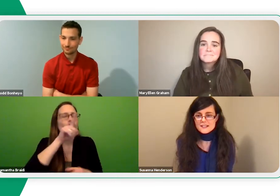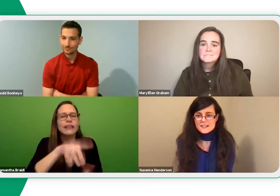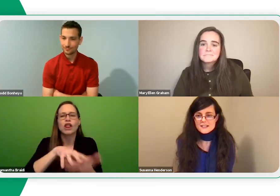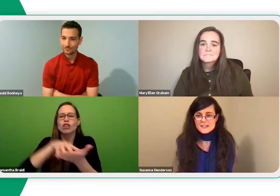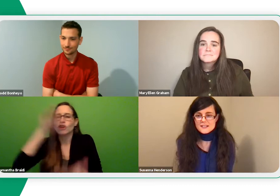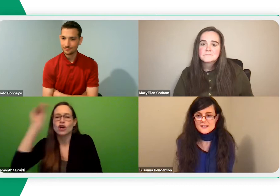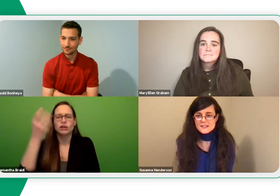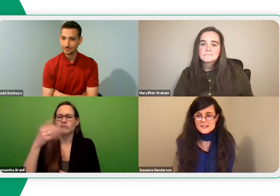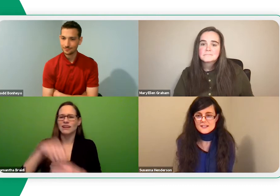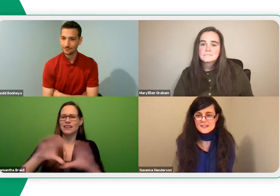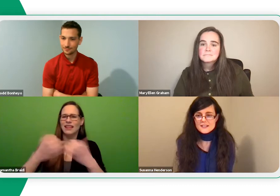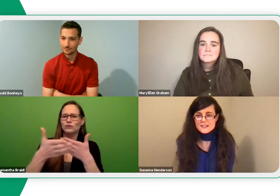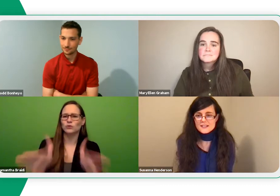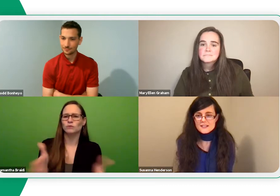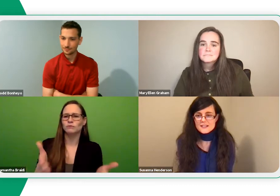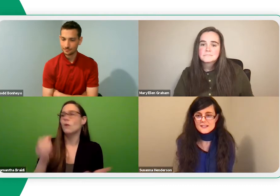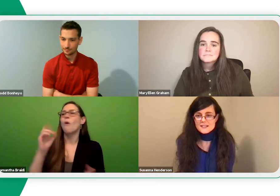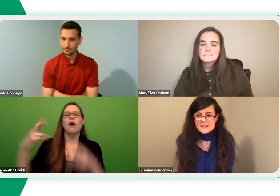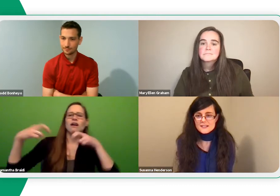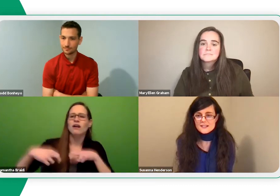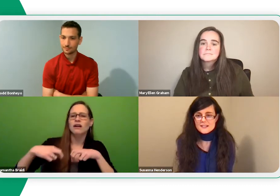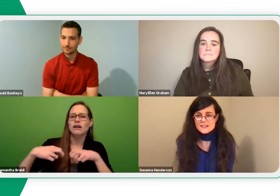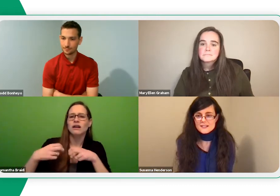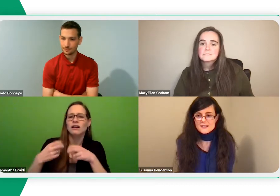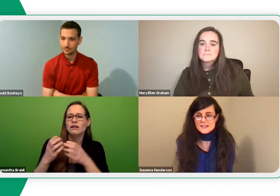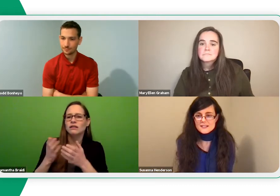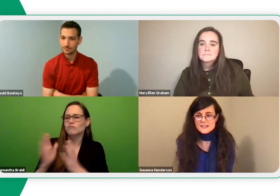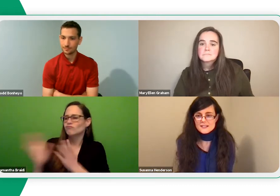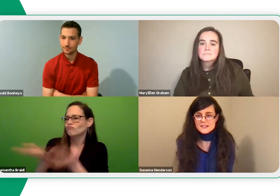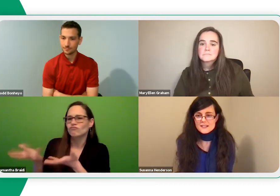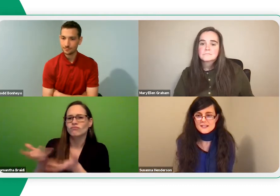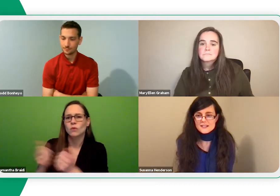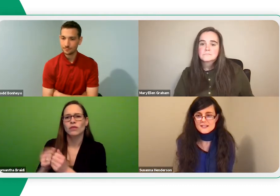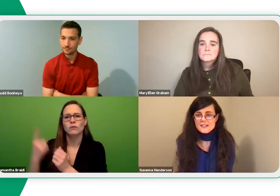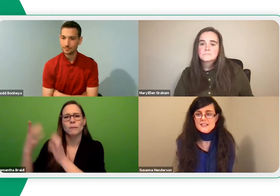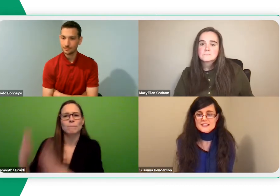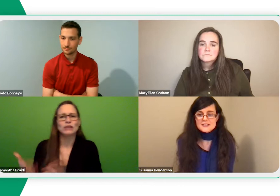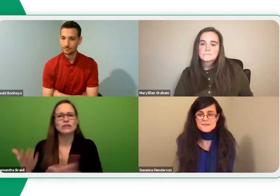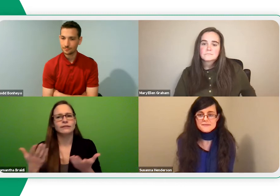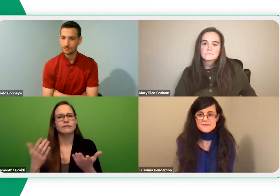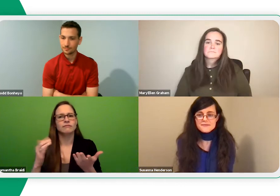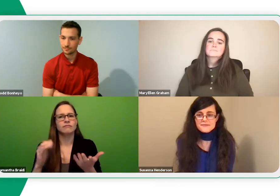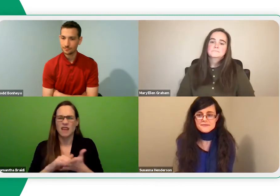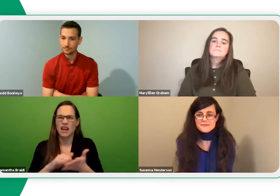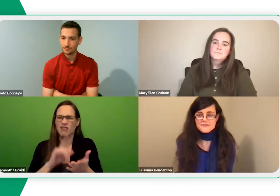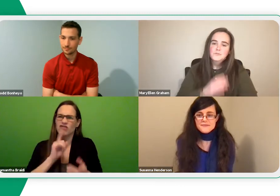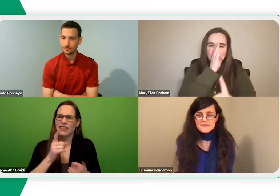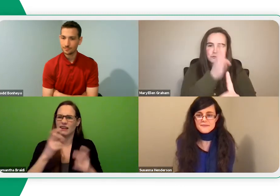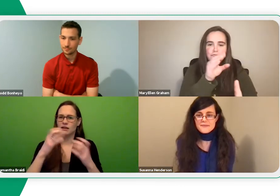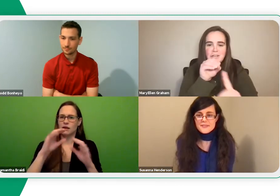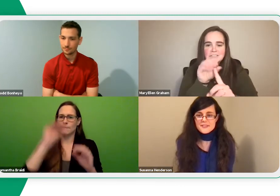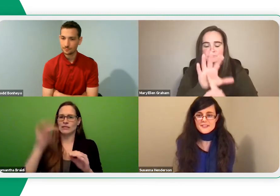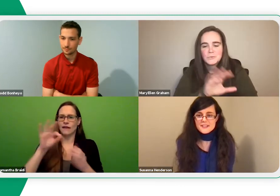means. When you compare that to a deaf youth who lacks the hearing to catch that conversation, they wouldn't have that